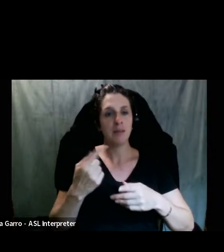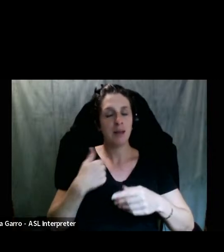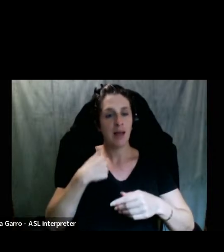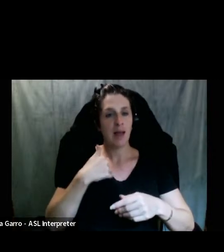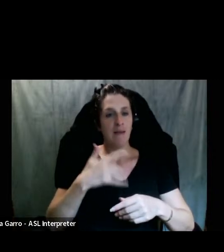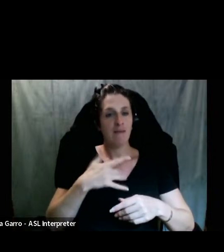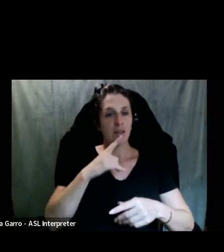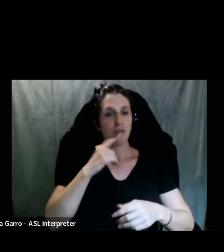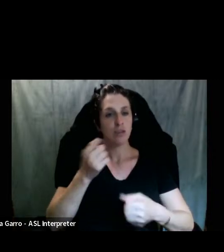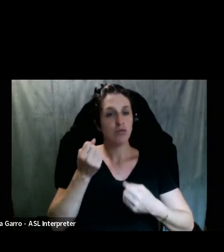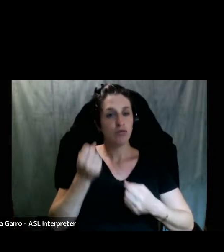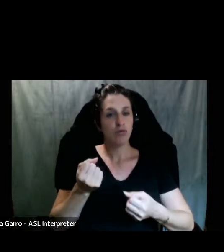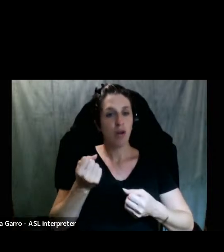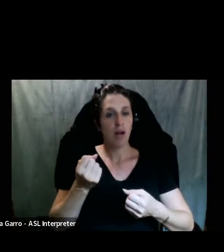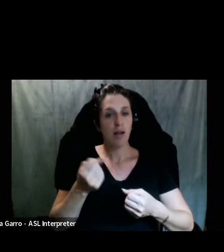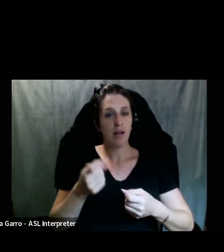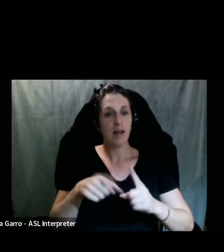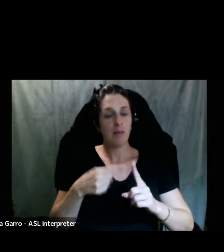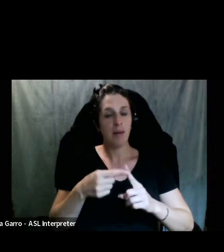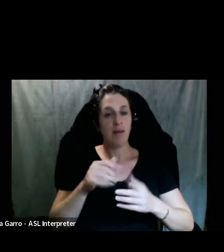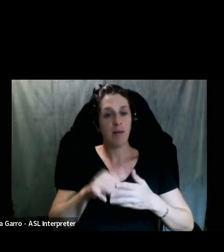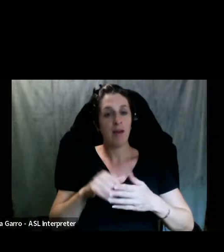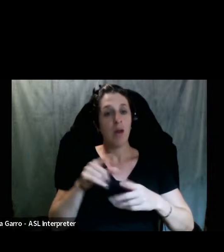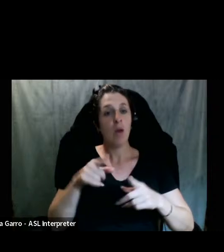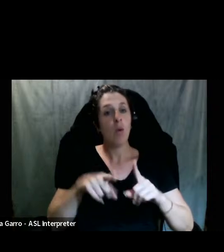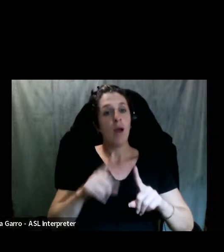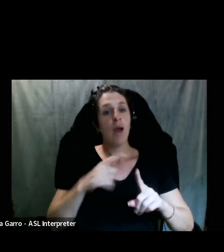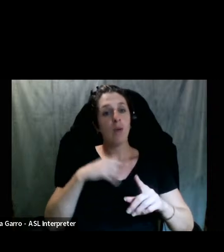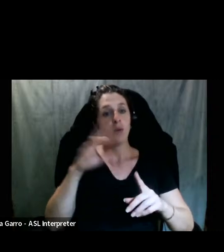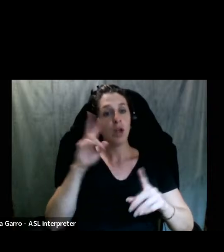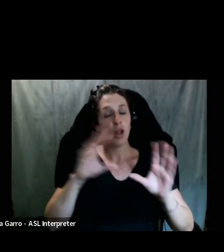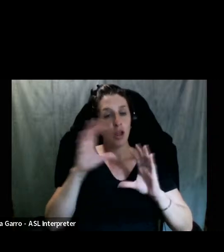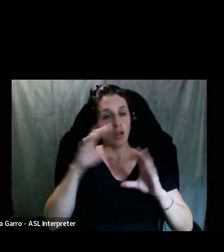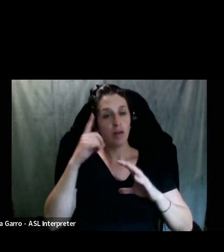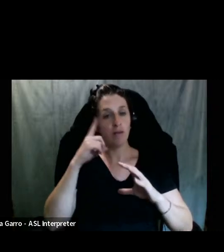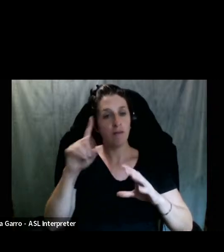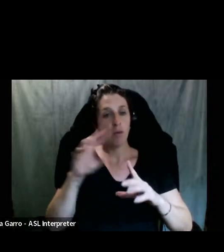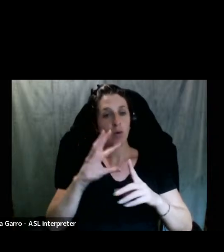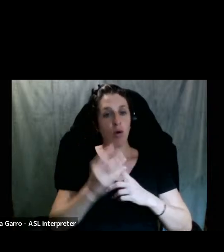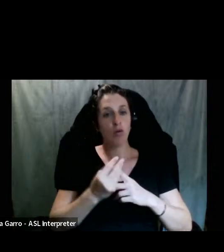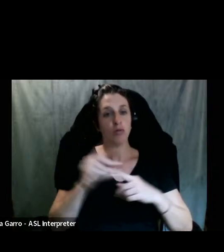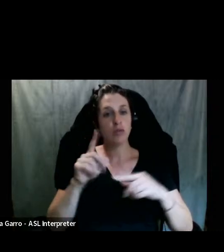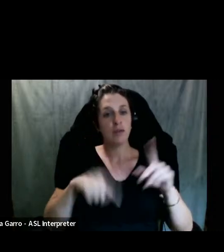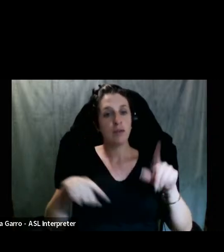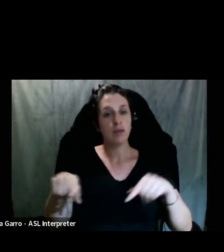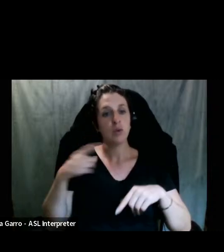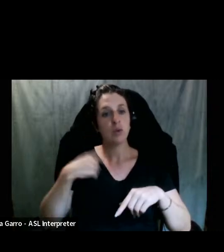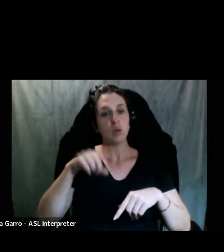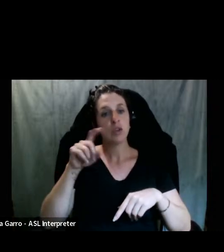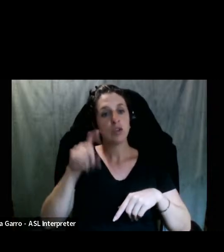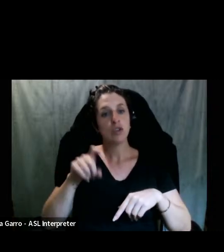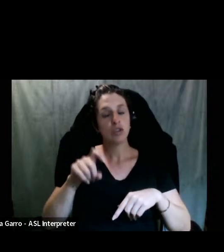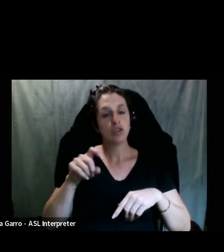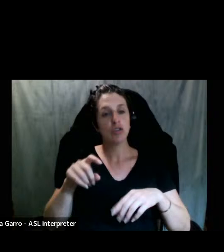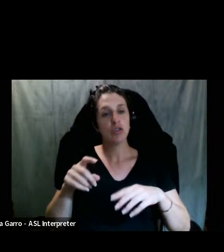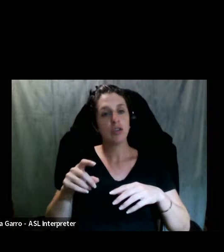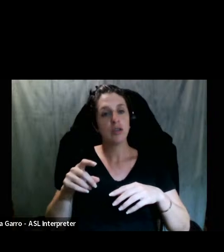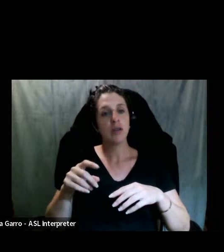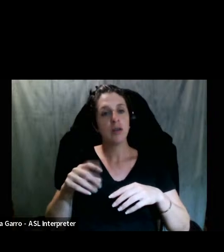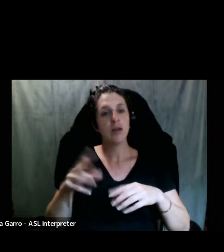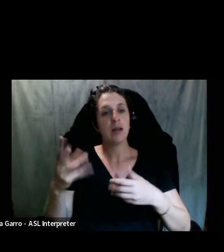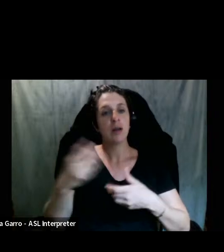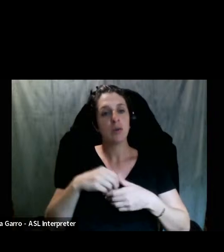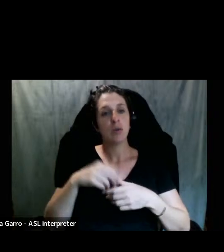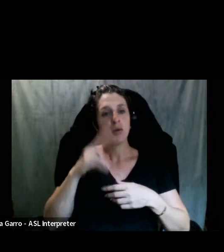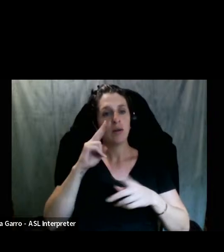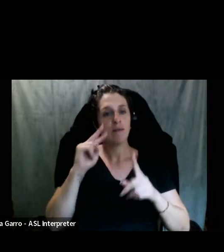about, is while we're looking for cultural diversity, we need to include viewpoint diversity. We